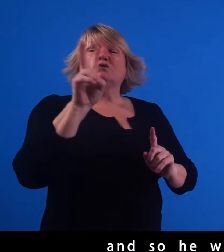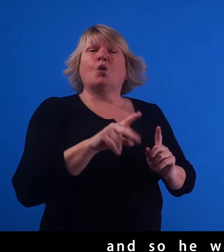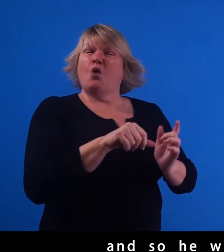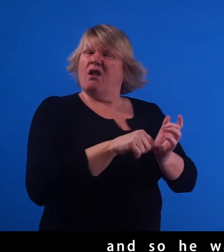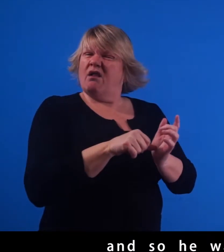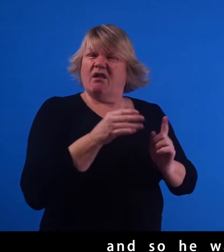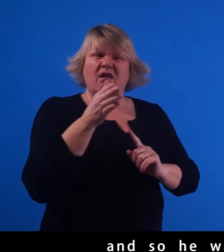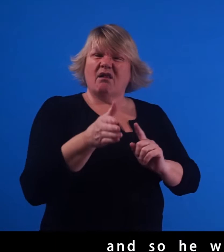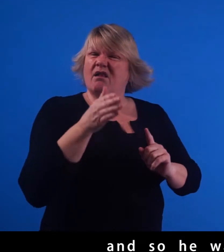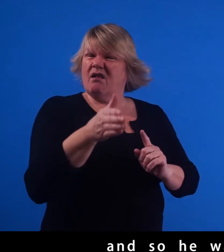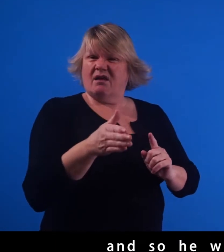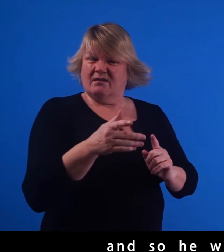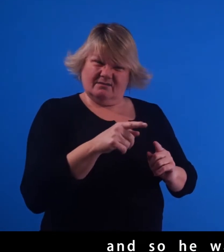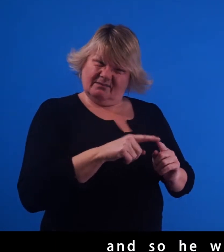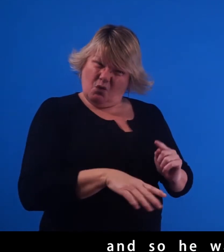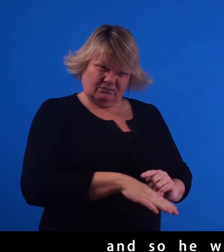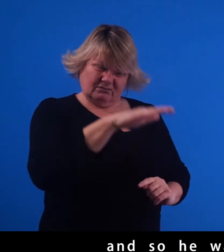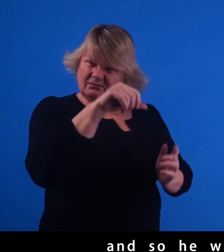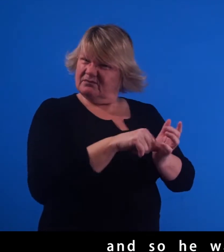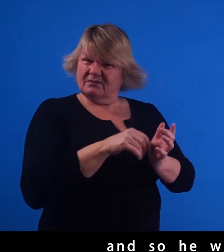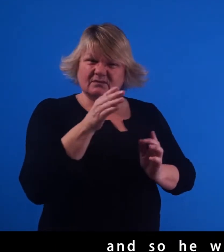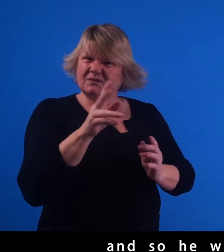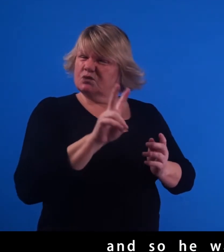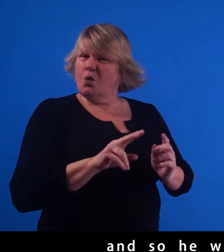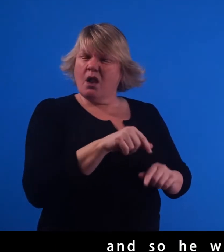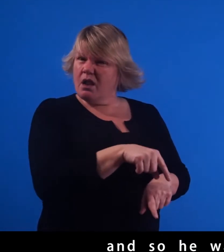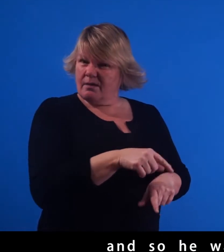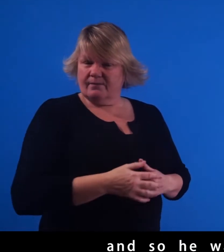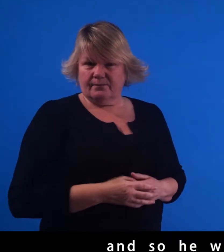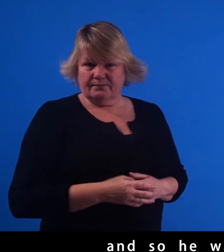so he was unable to attend school for most of his childhood.